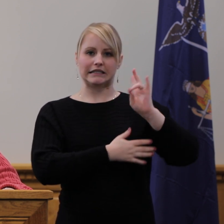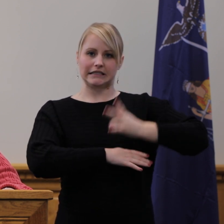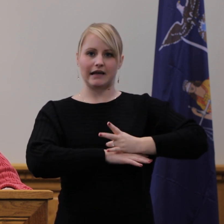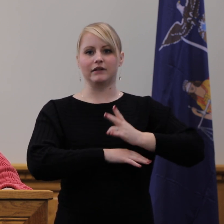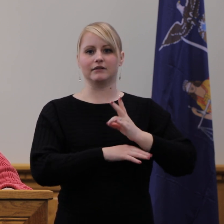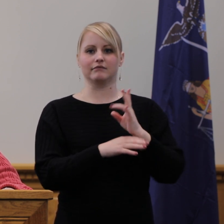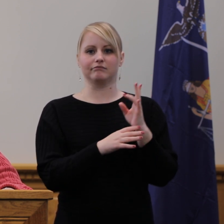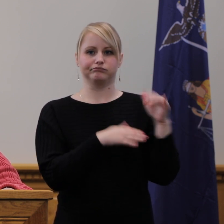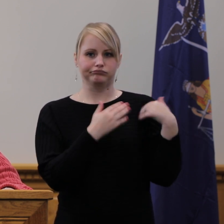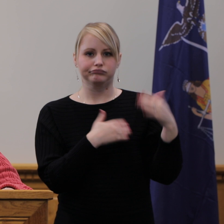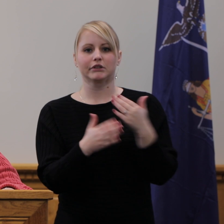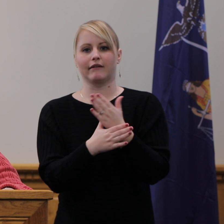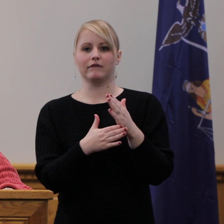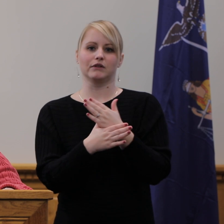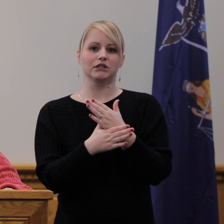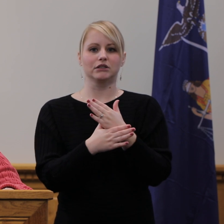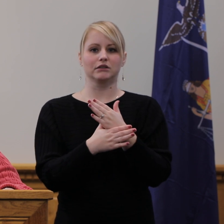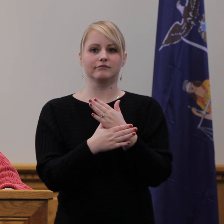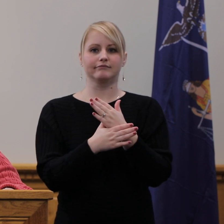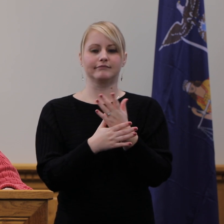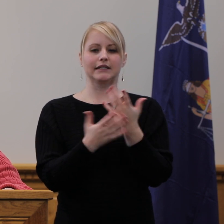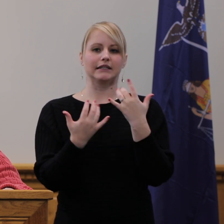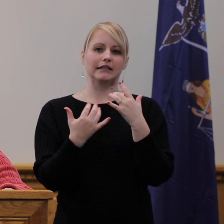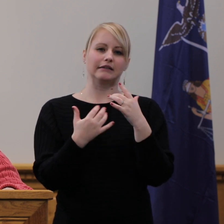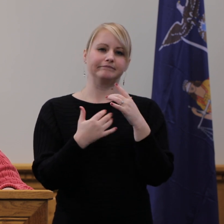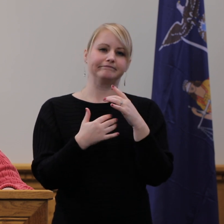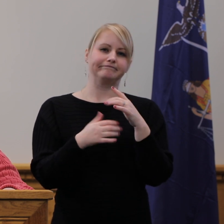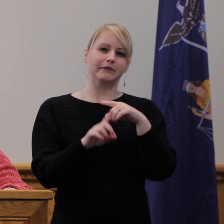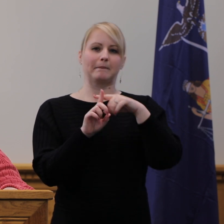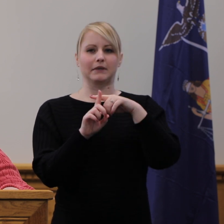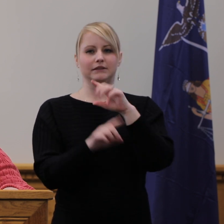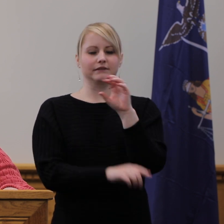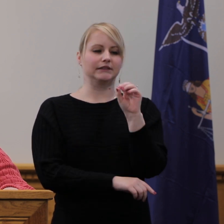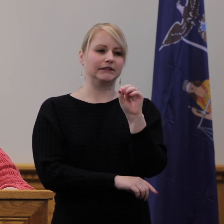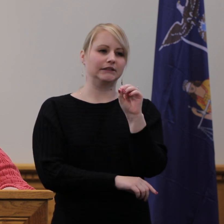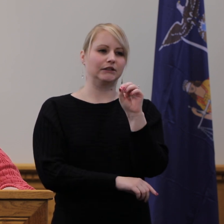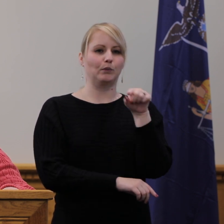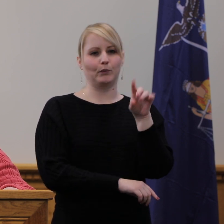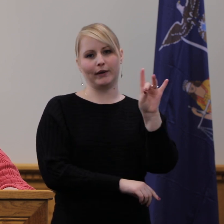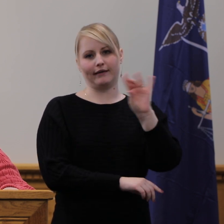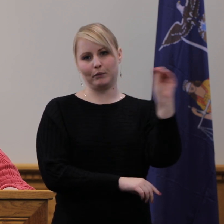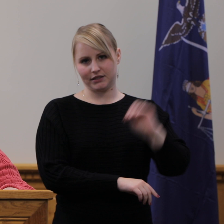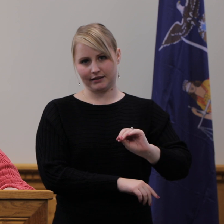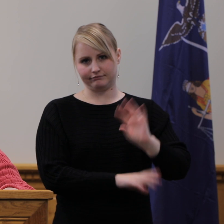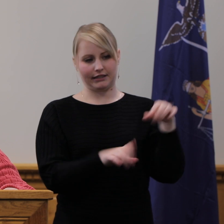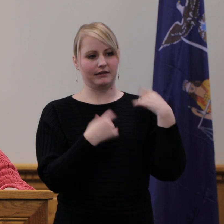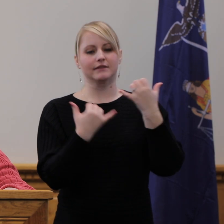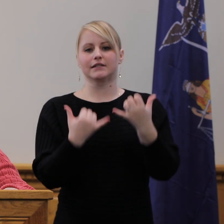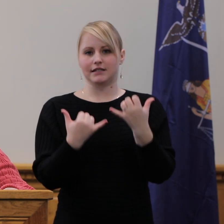Oswego County is 0.8%. As of today, we've had